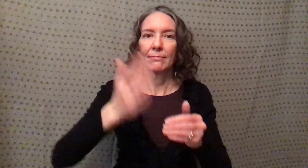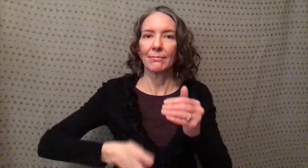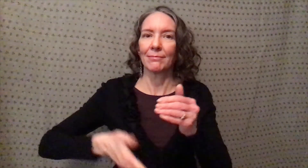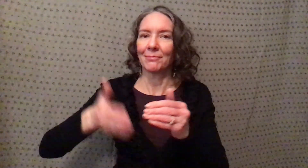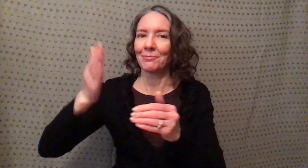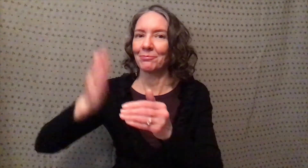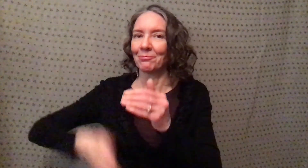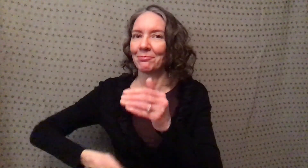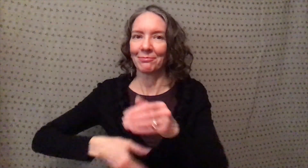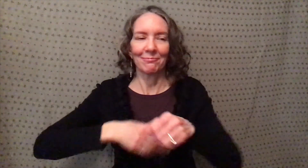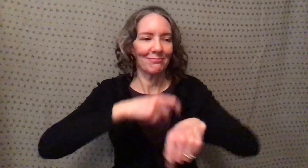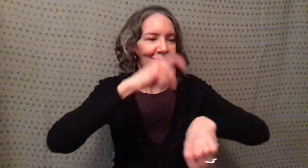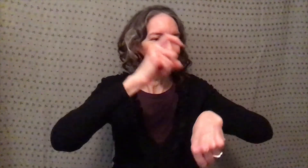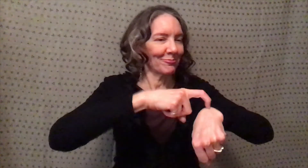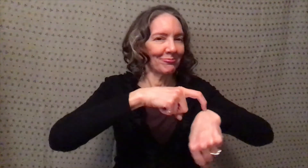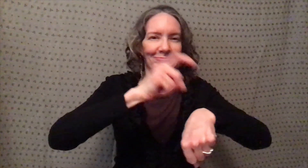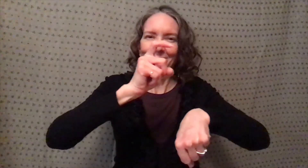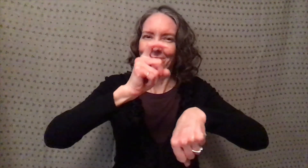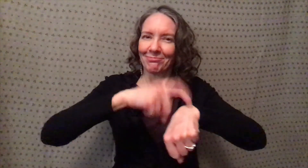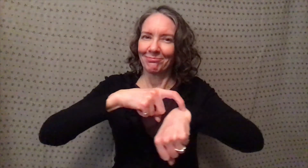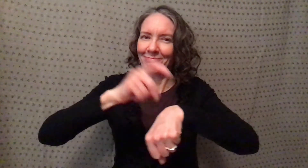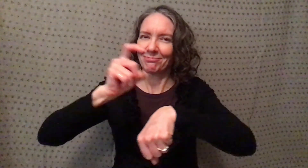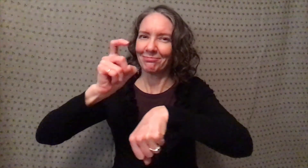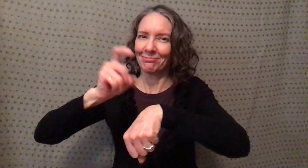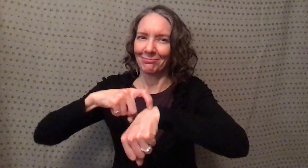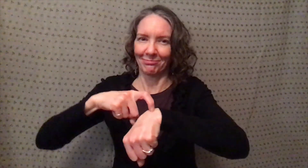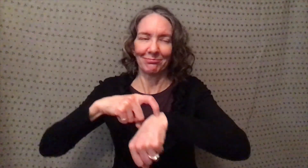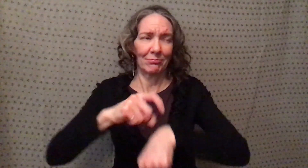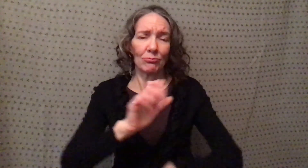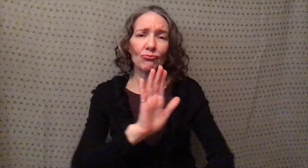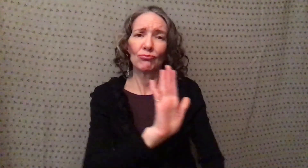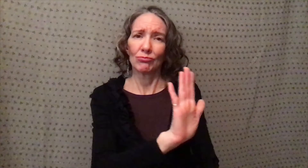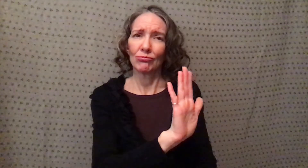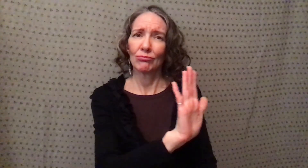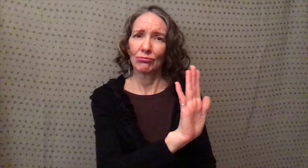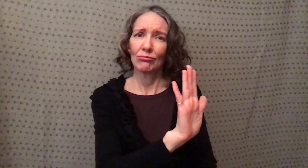finishes all his work on time.